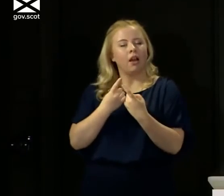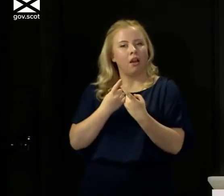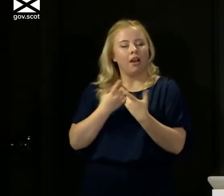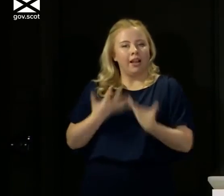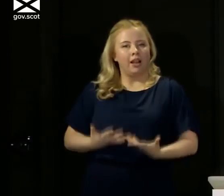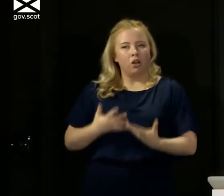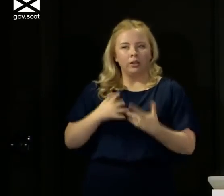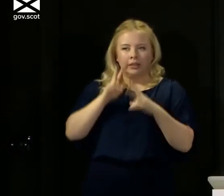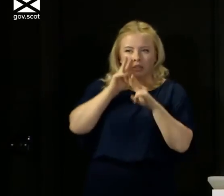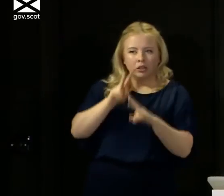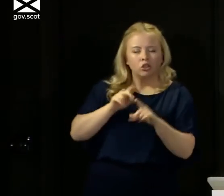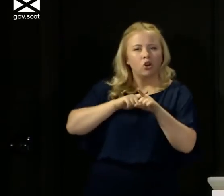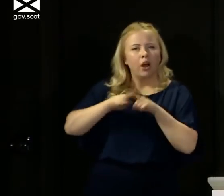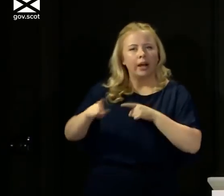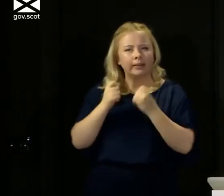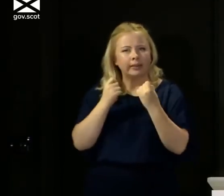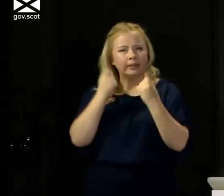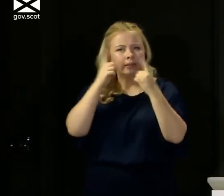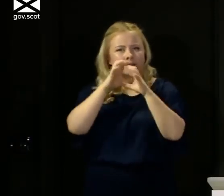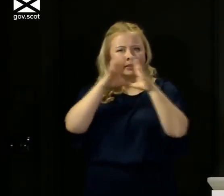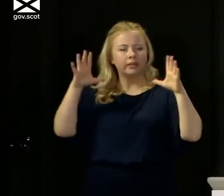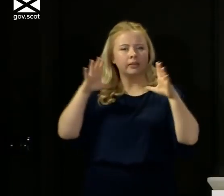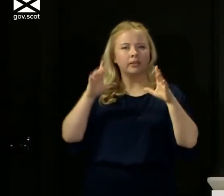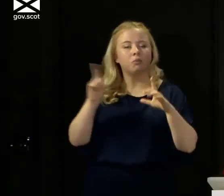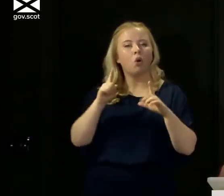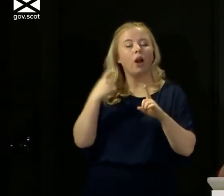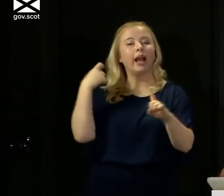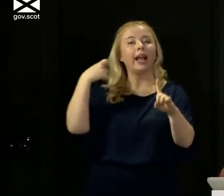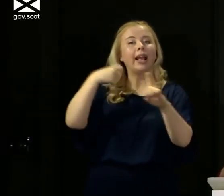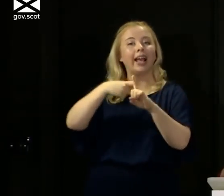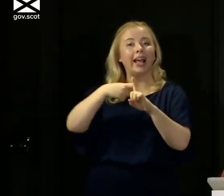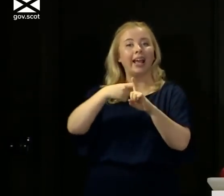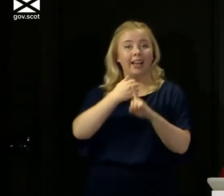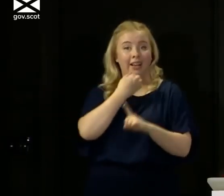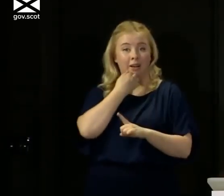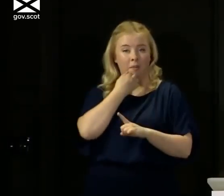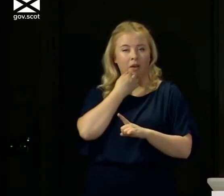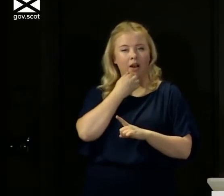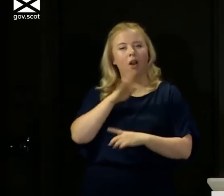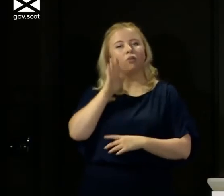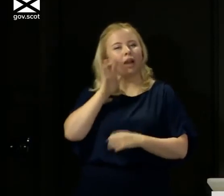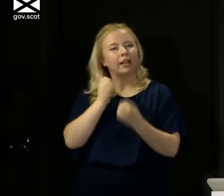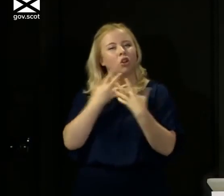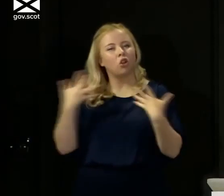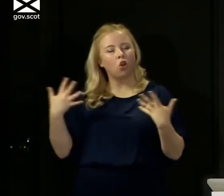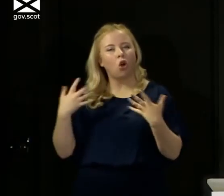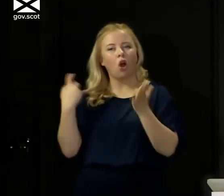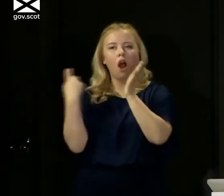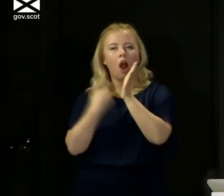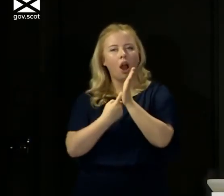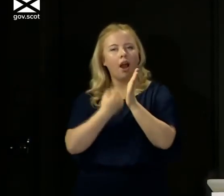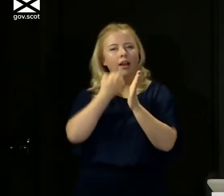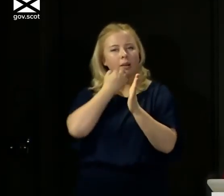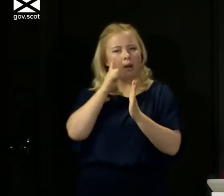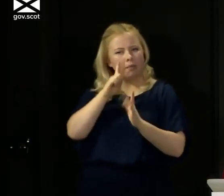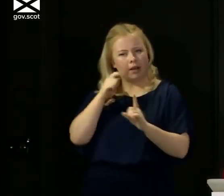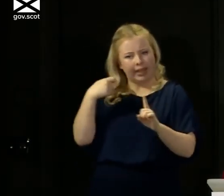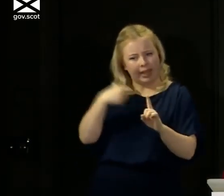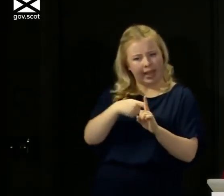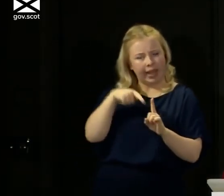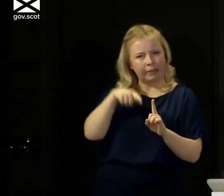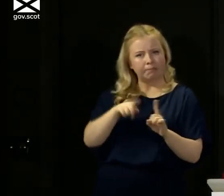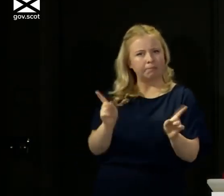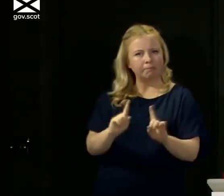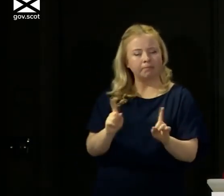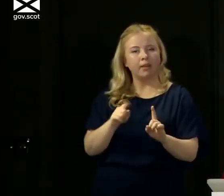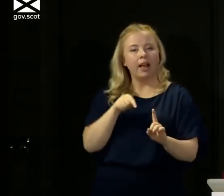looking at and try to understand is what's called the K number. We've heard a lot about the R number, but the K number now is a measure of the number of